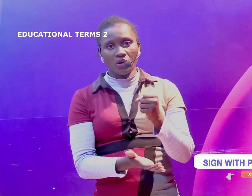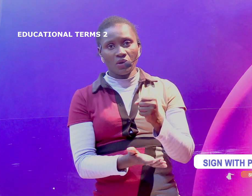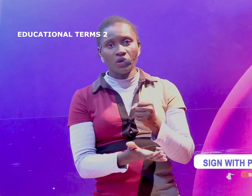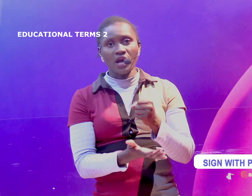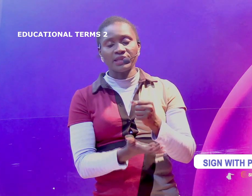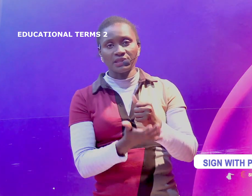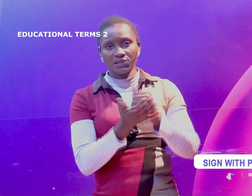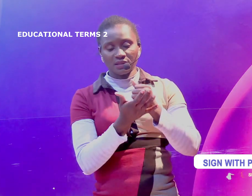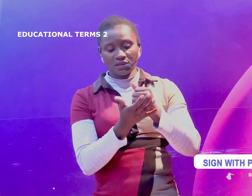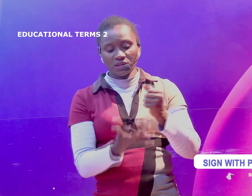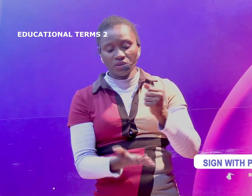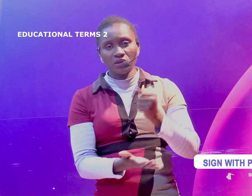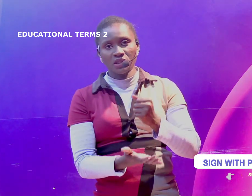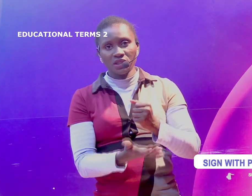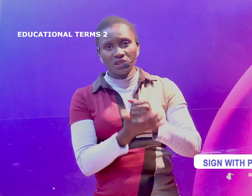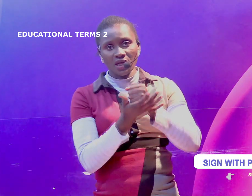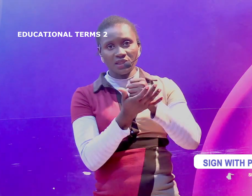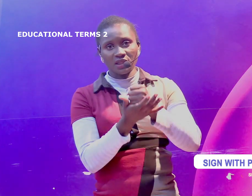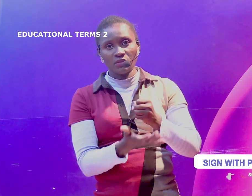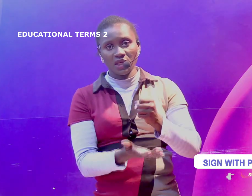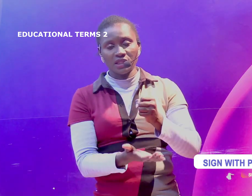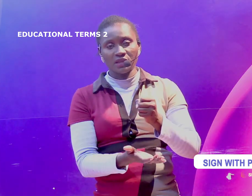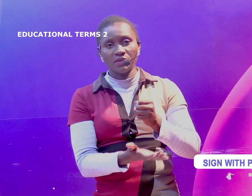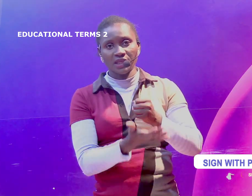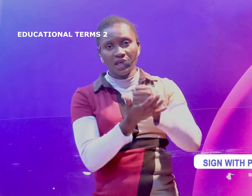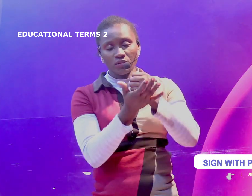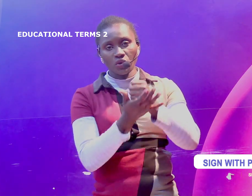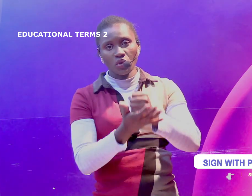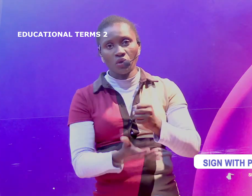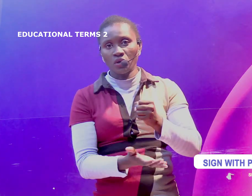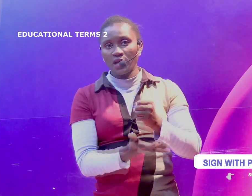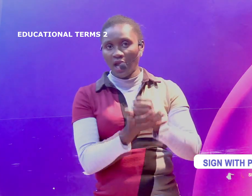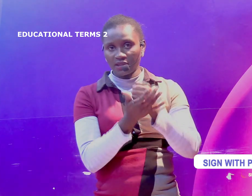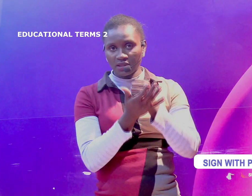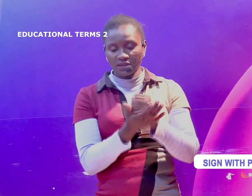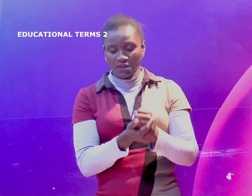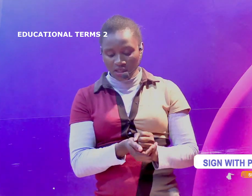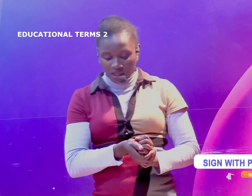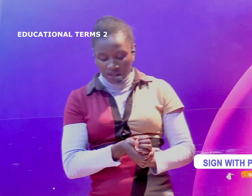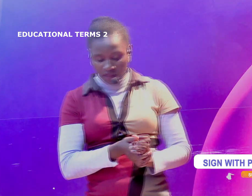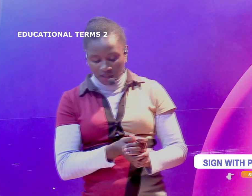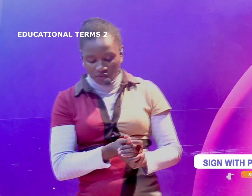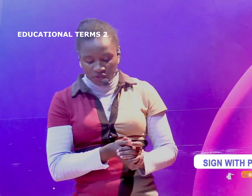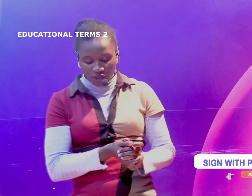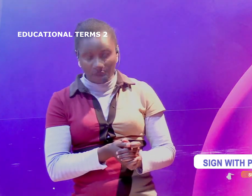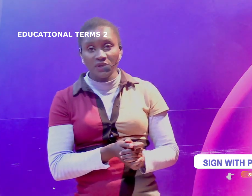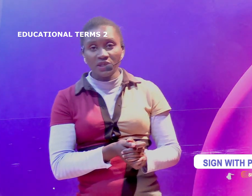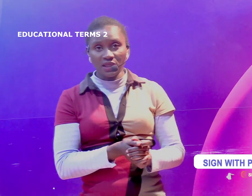or assist. So charity meaning the same as help or assist. And then we also have